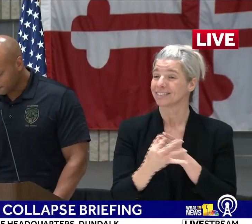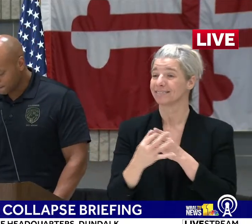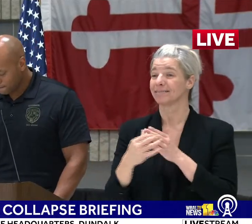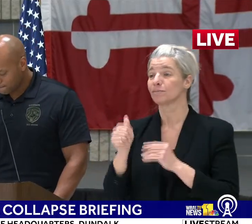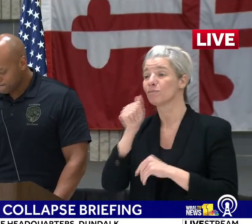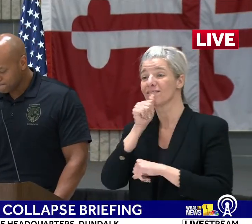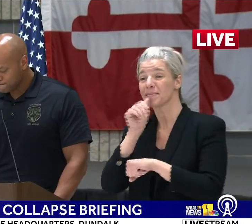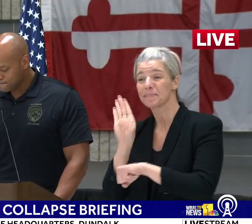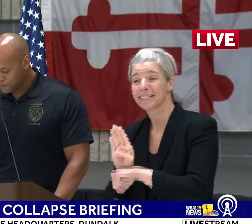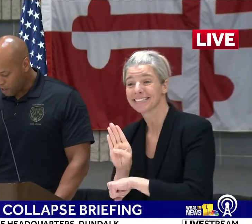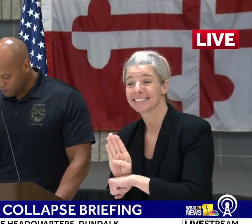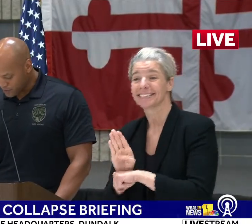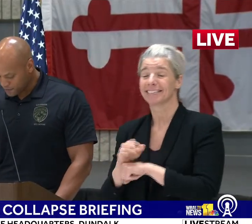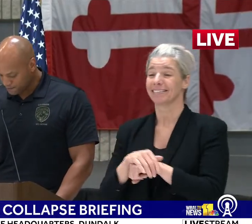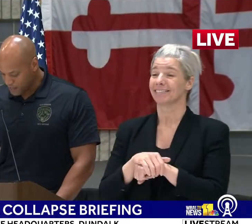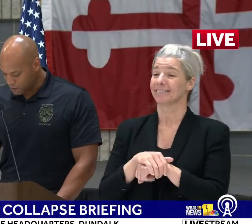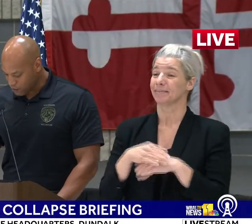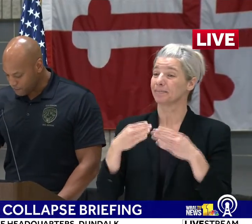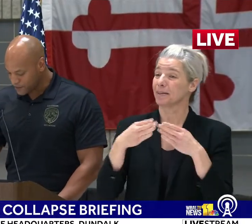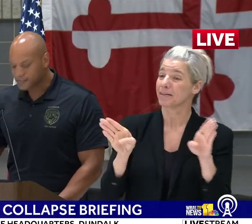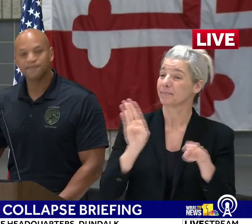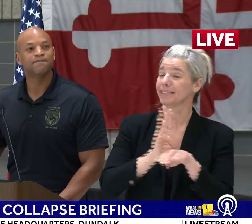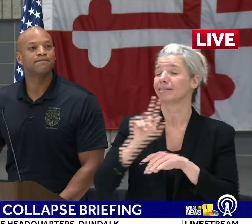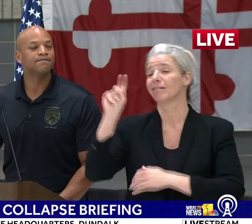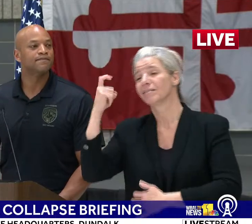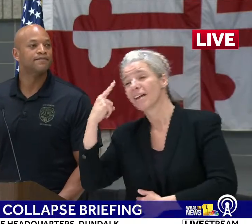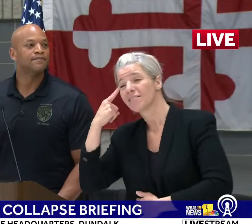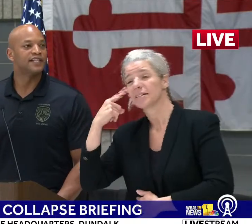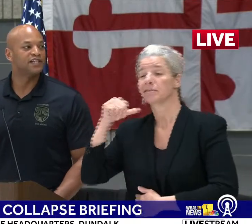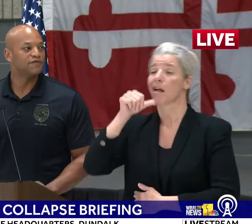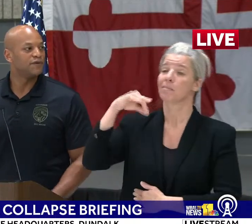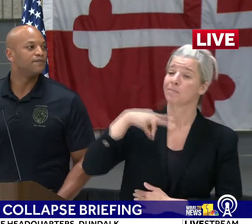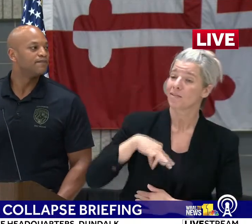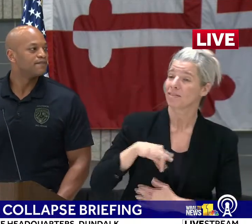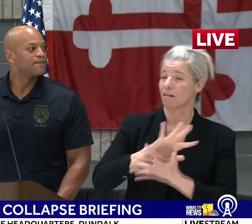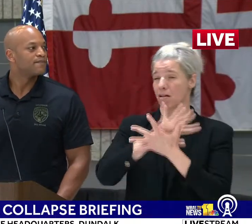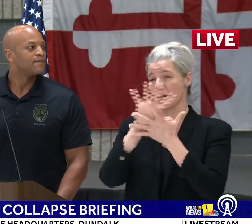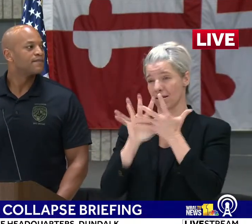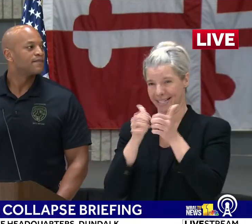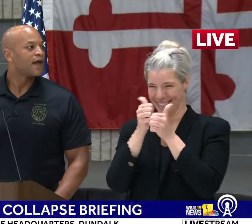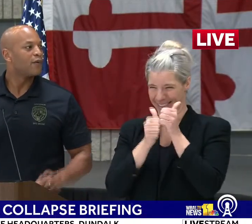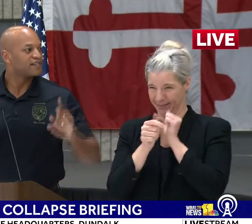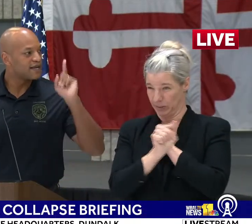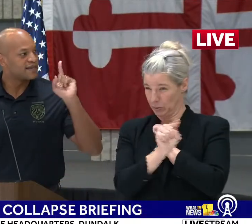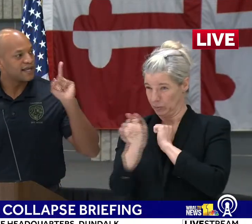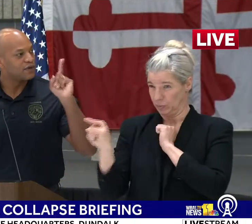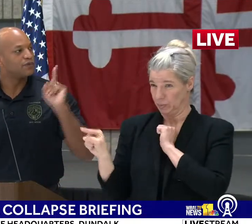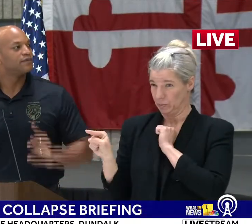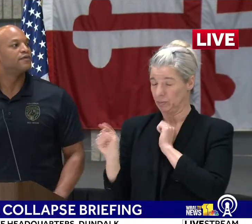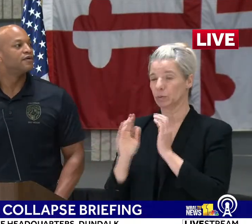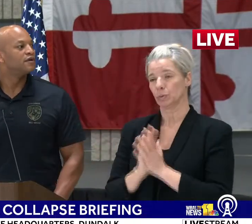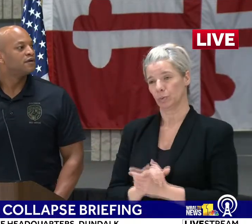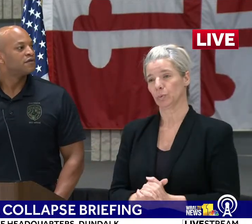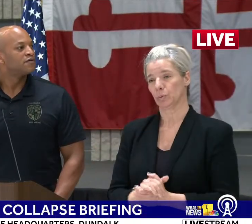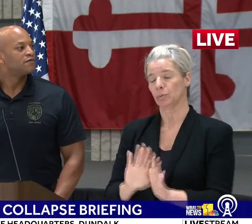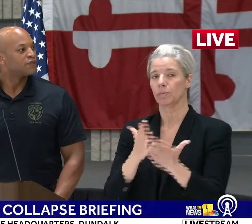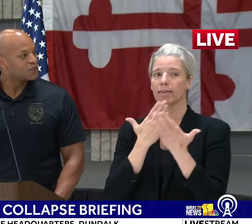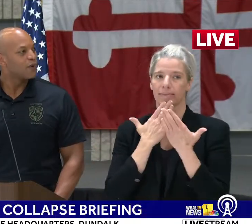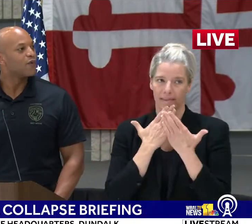public sector, in governments, nonprofits, to each of you, I want to say thank